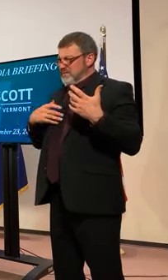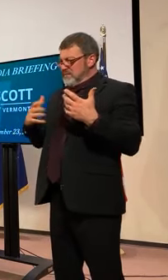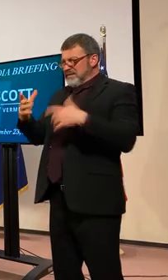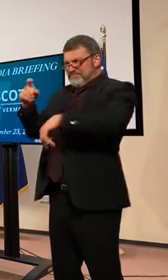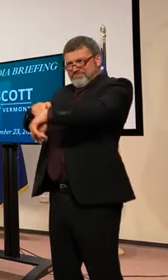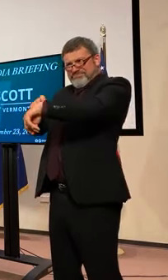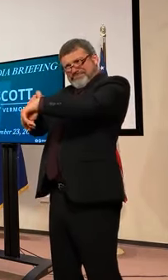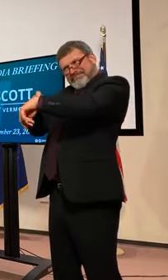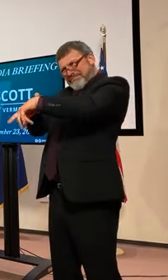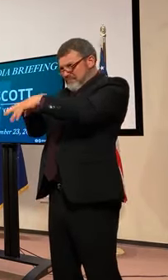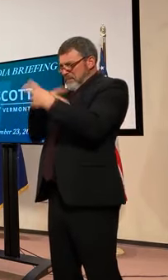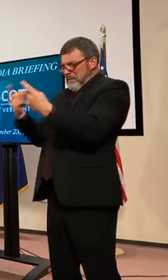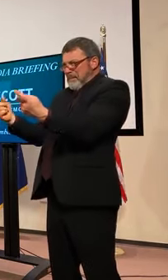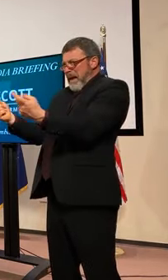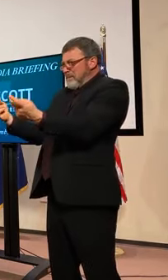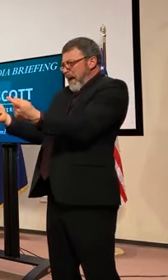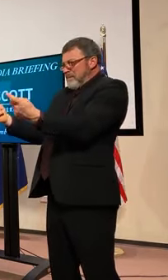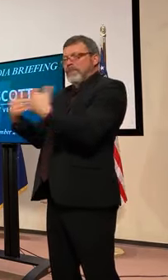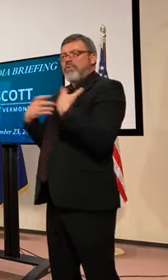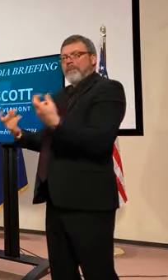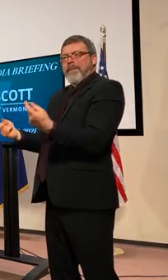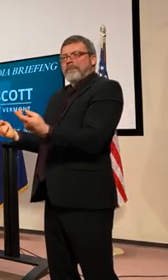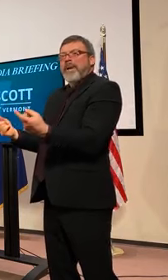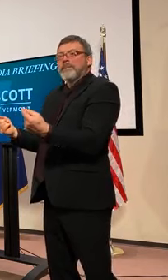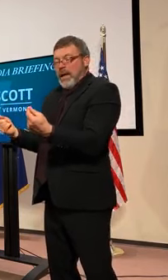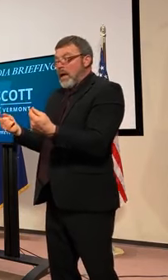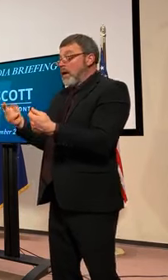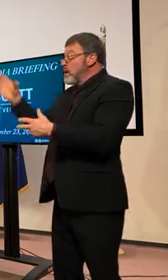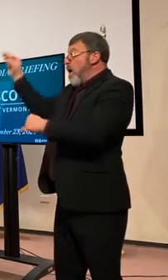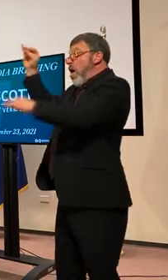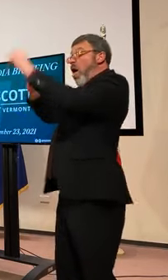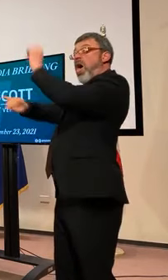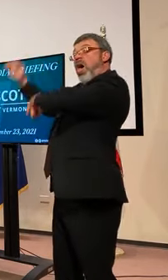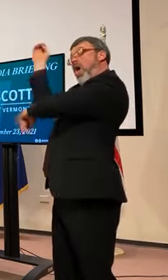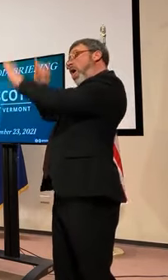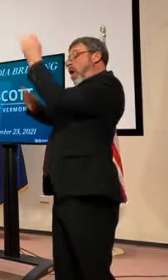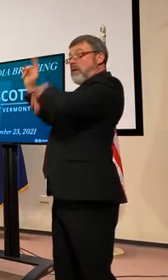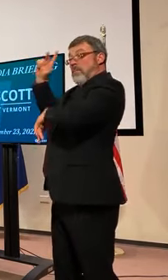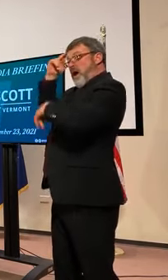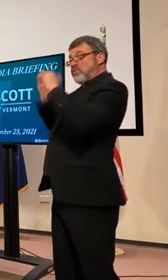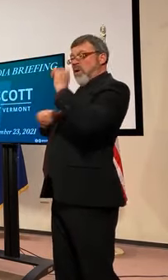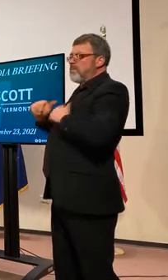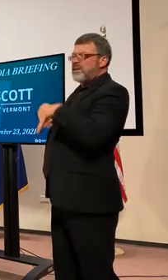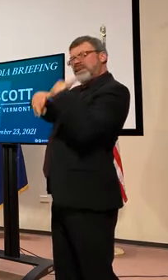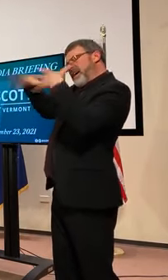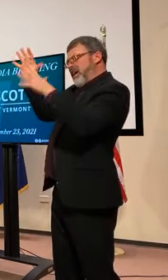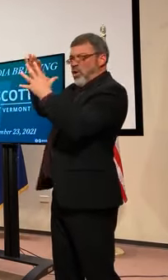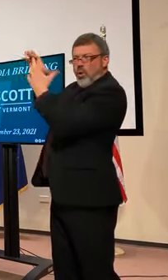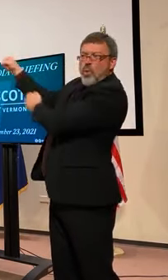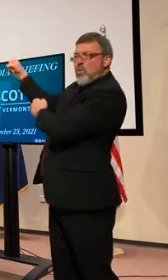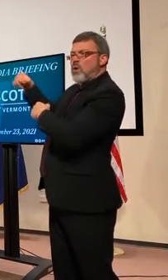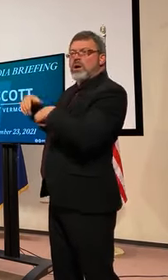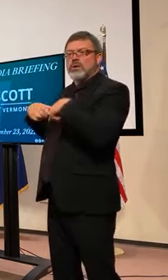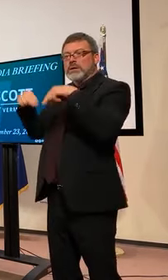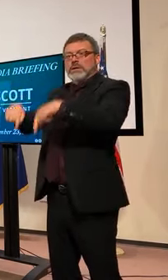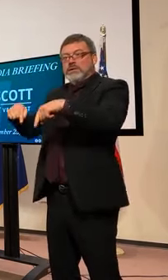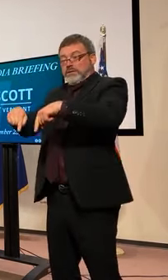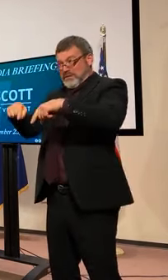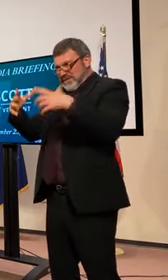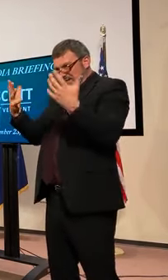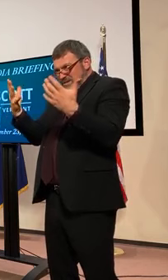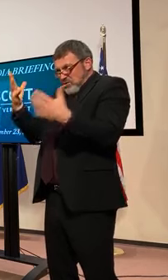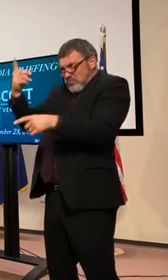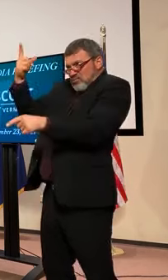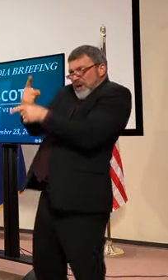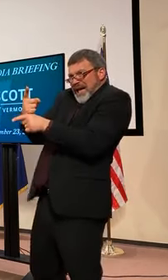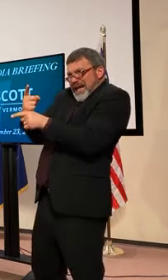aside, regardless of what position you're vying for, and try and just do what's right. I mean, here we are. We took